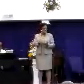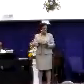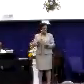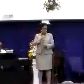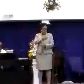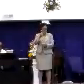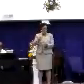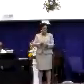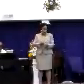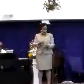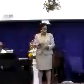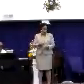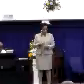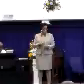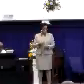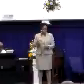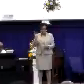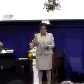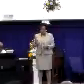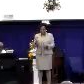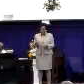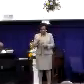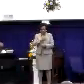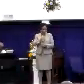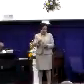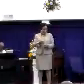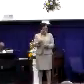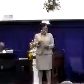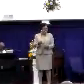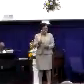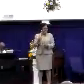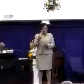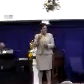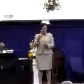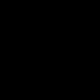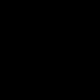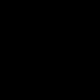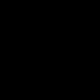Minister. Power. Amen. To the sixth power. To the sixth power. Somebody's in here.